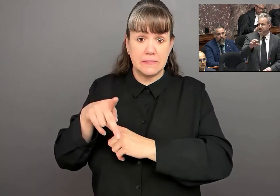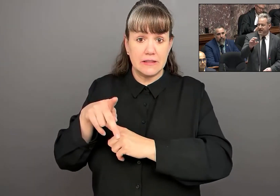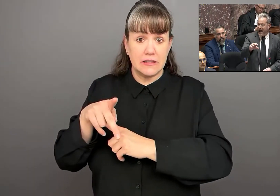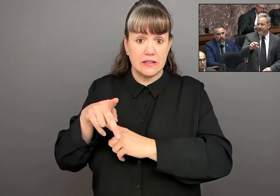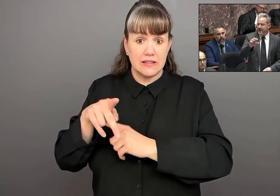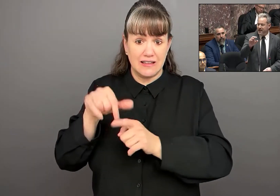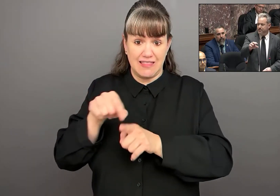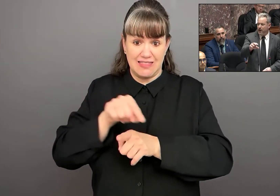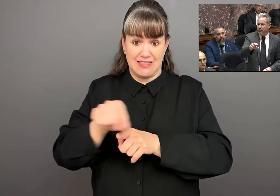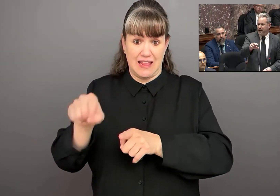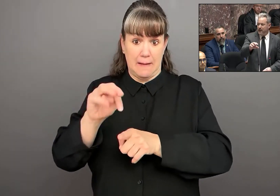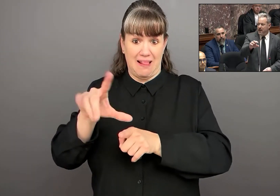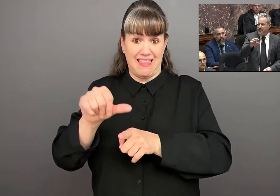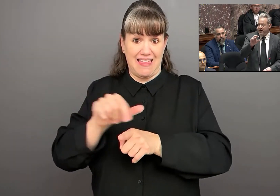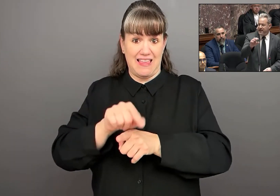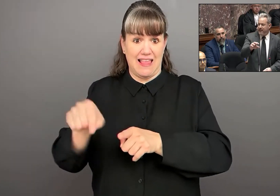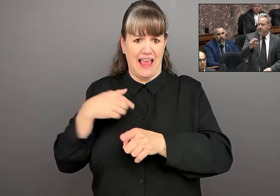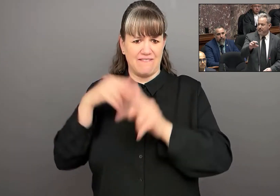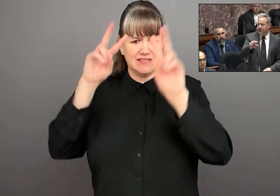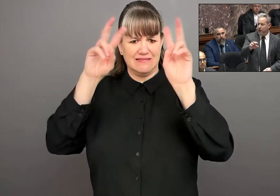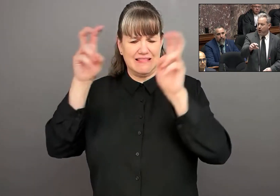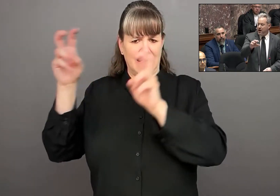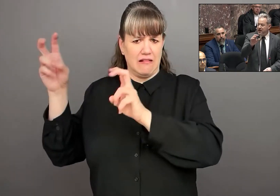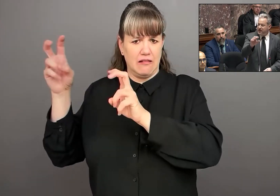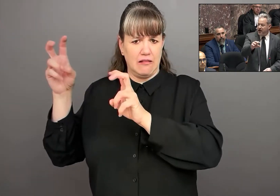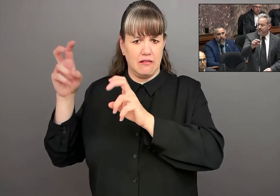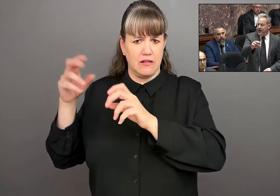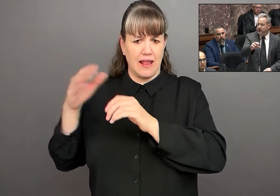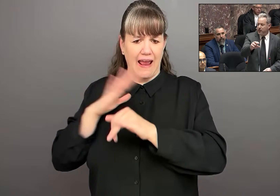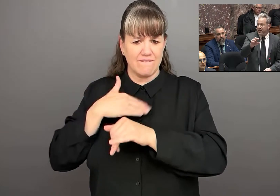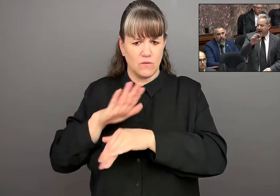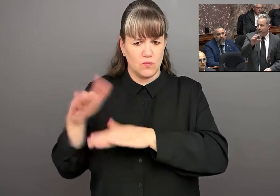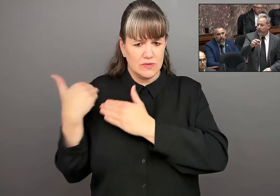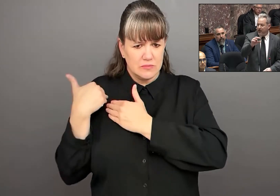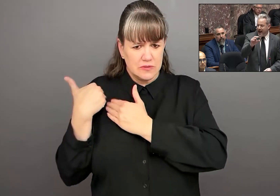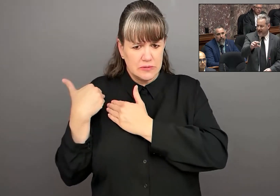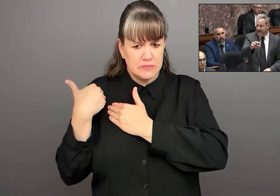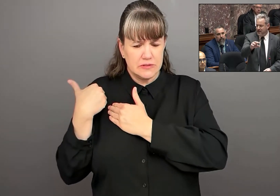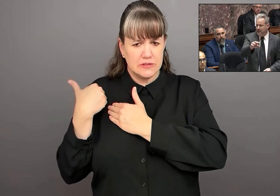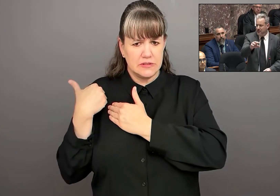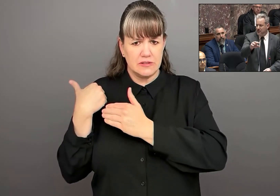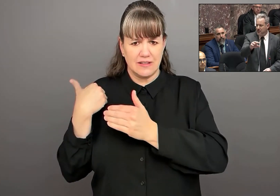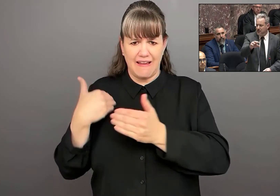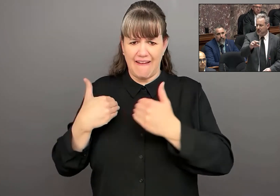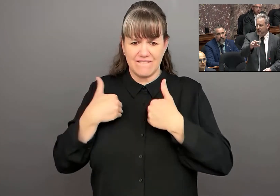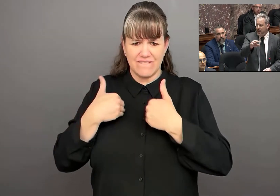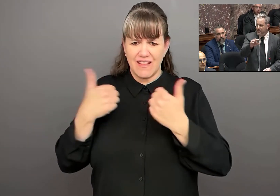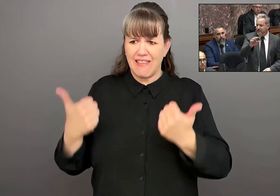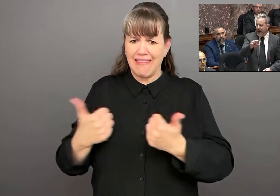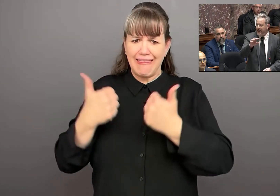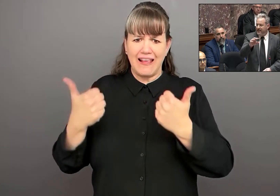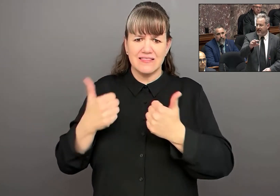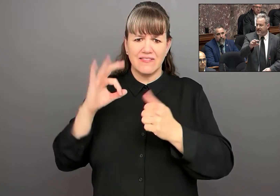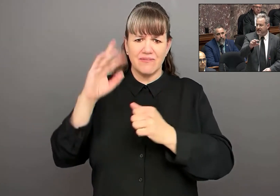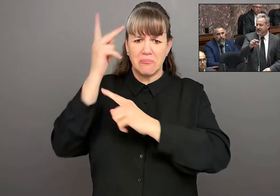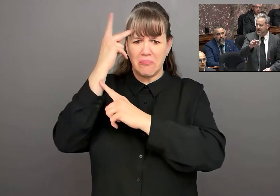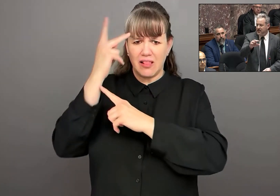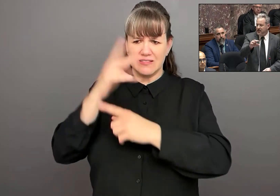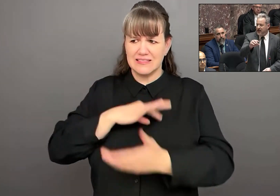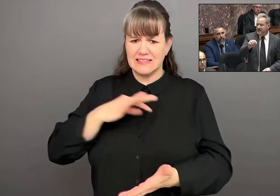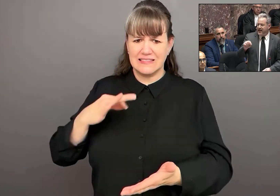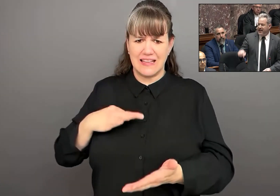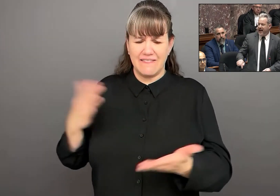political staff in this building than there's ever been before. Some ministers have over 8. And the fact